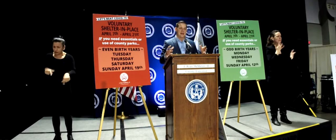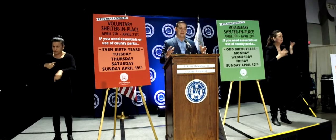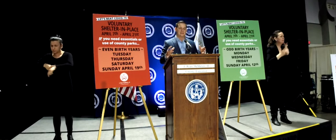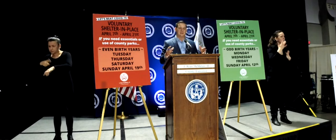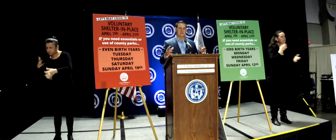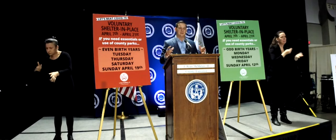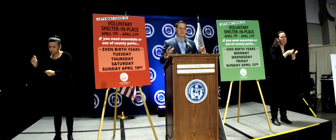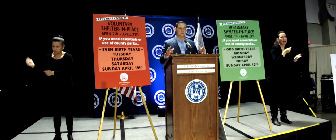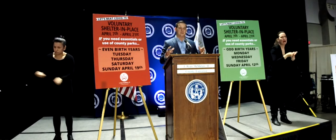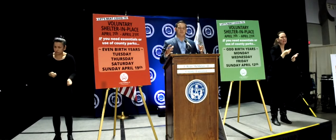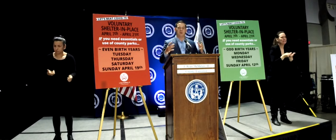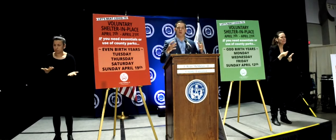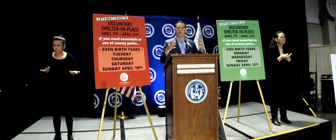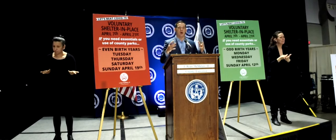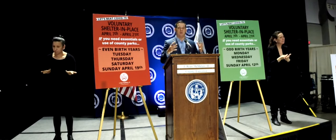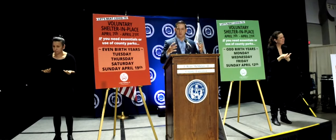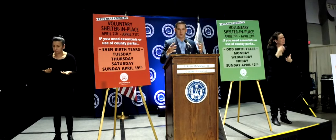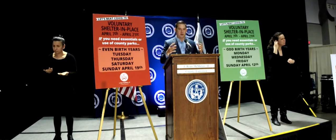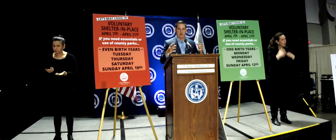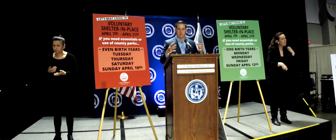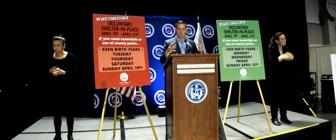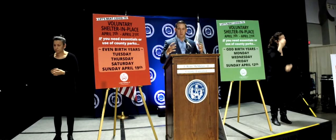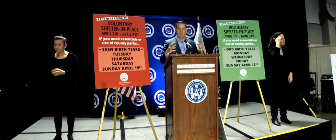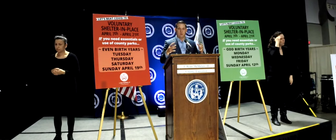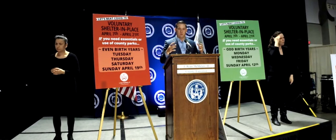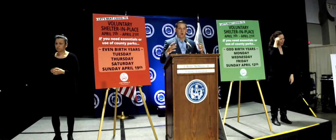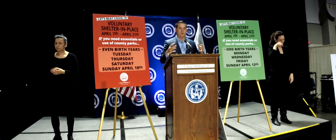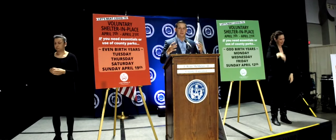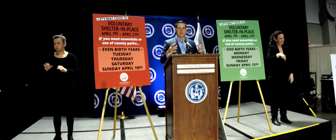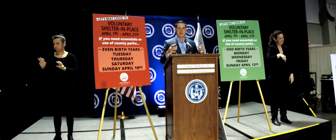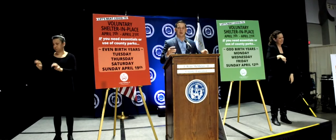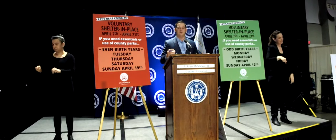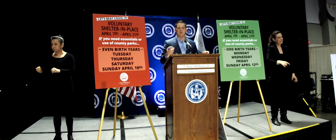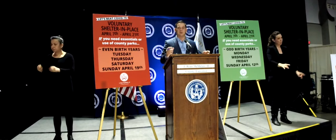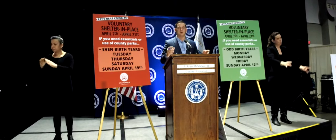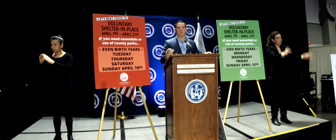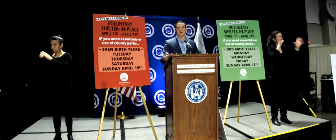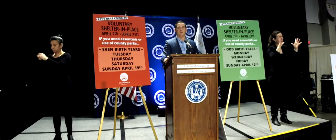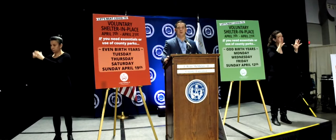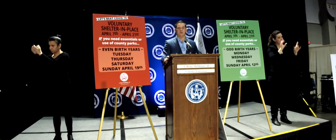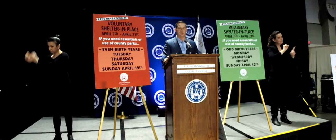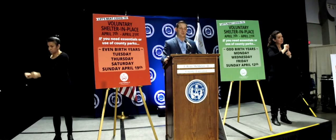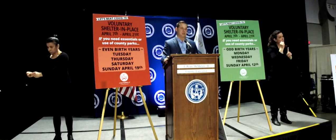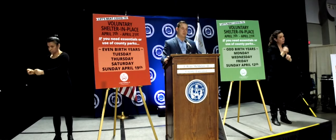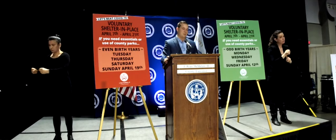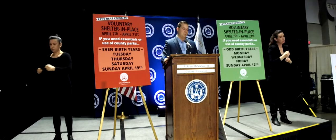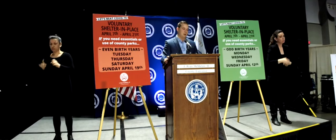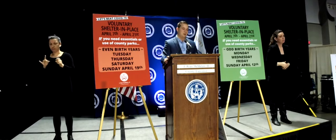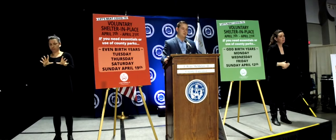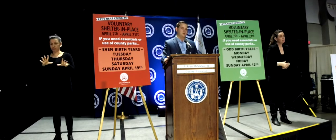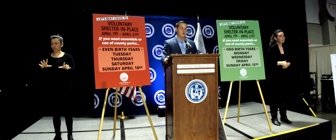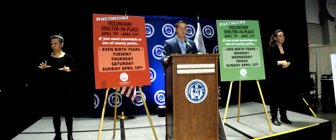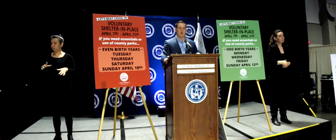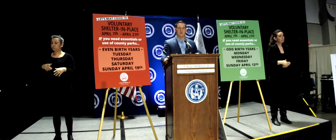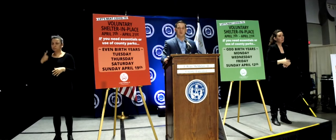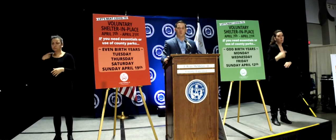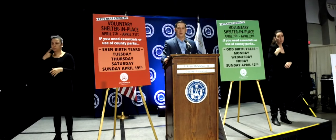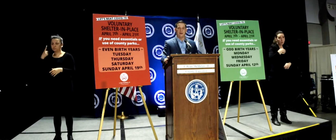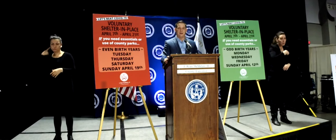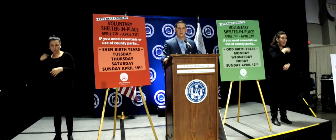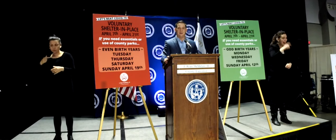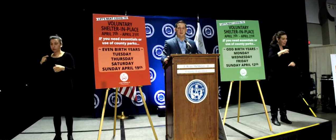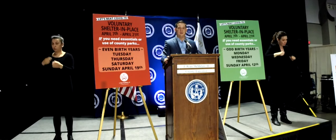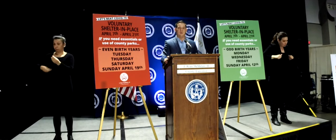I just ask, this is bigger than all of us right now. We all need to sacrifice a little bit, whether it's changing your shopping patterns, whether